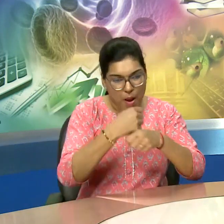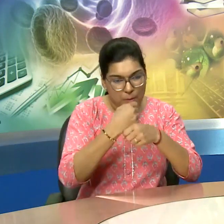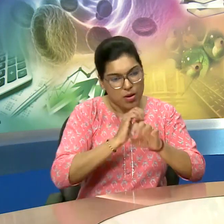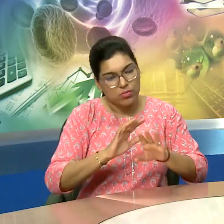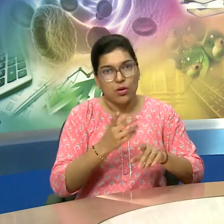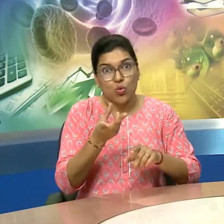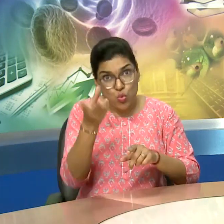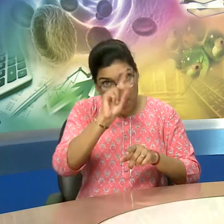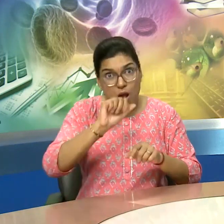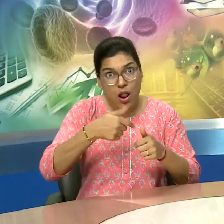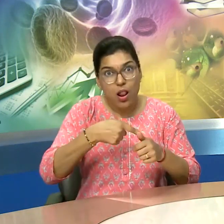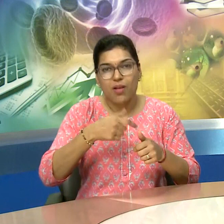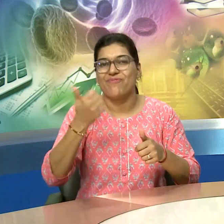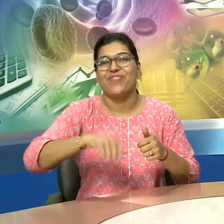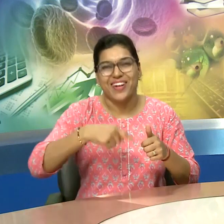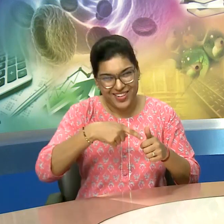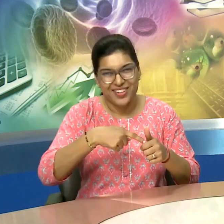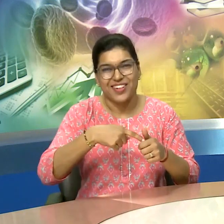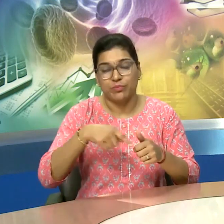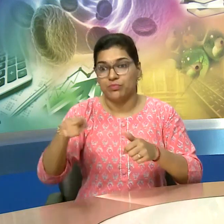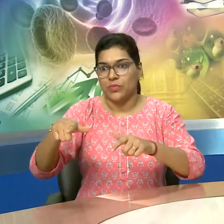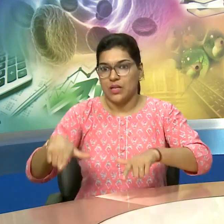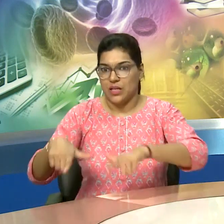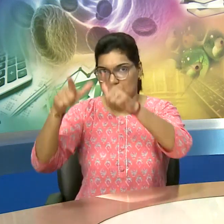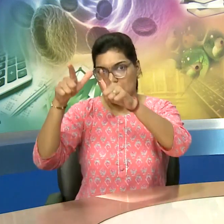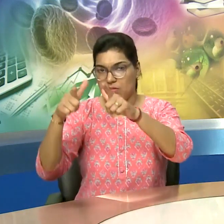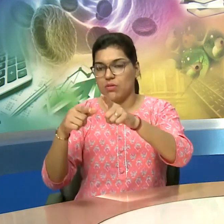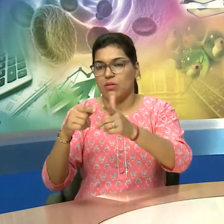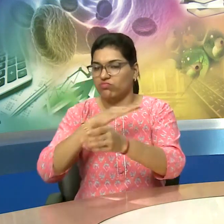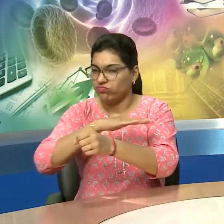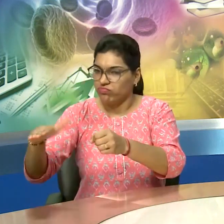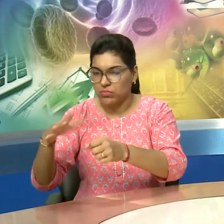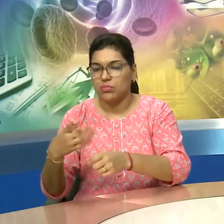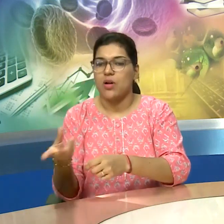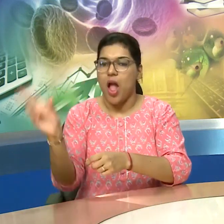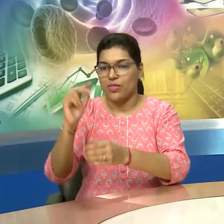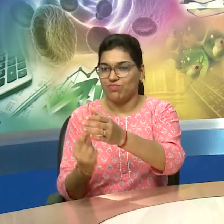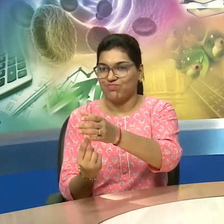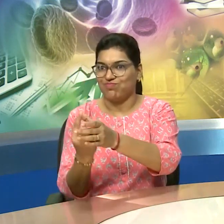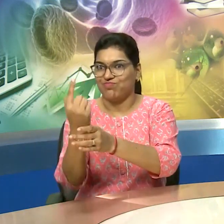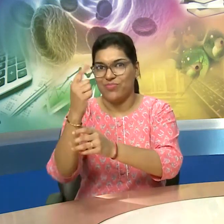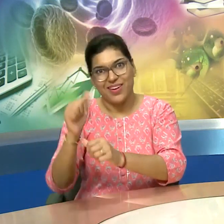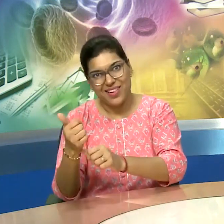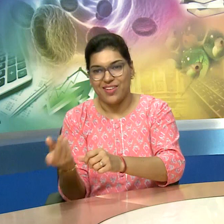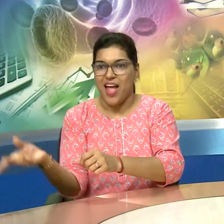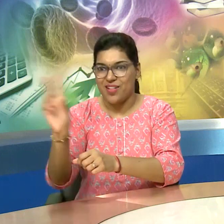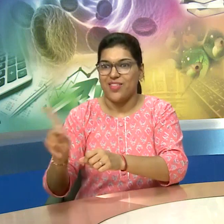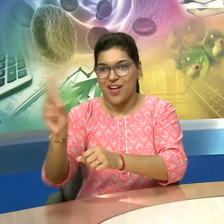are only for one-time use. Just like coal, natural gas